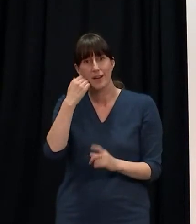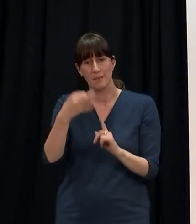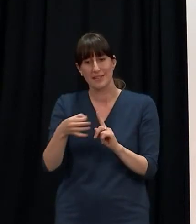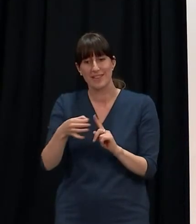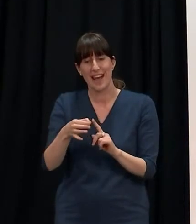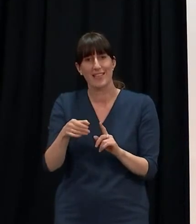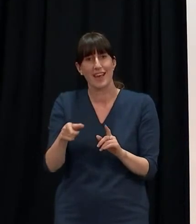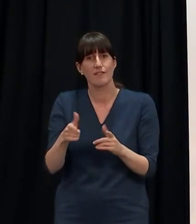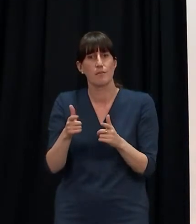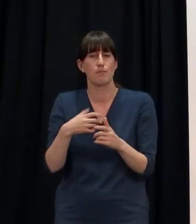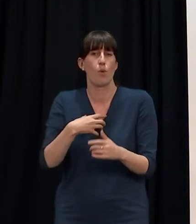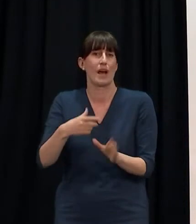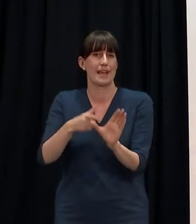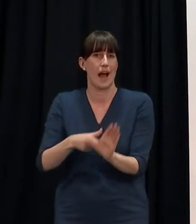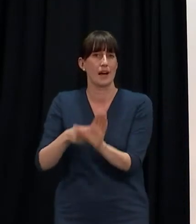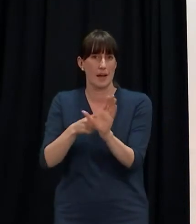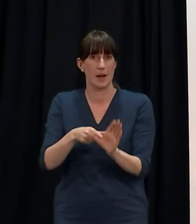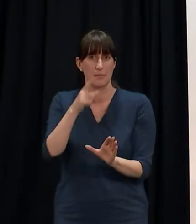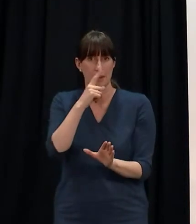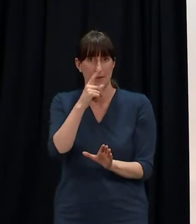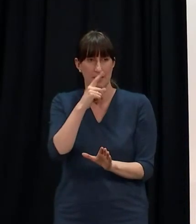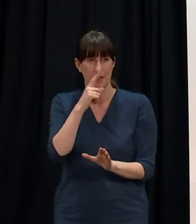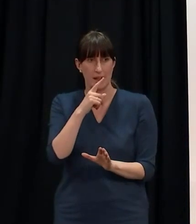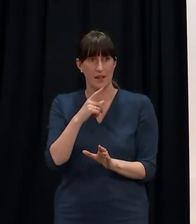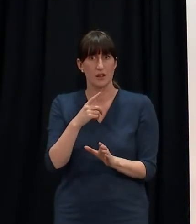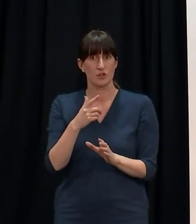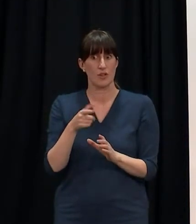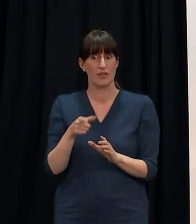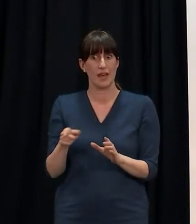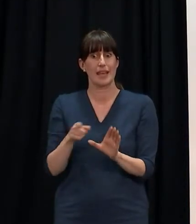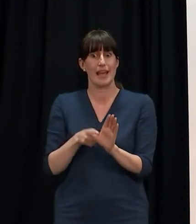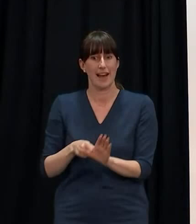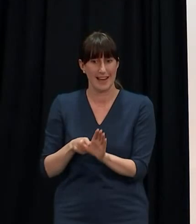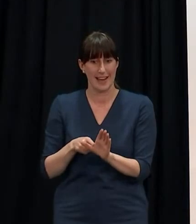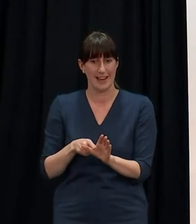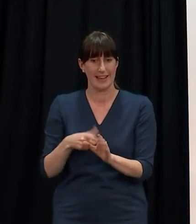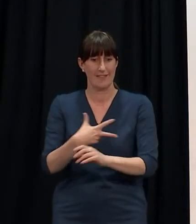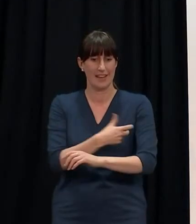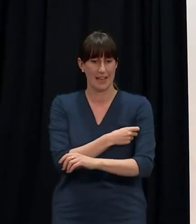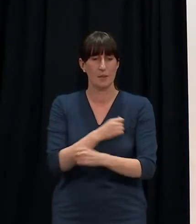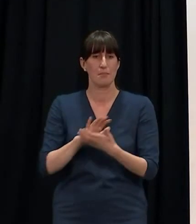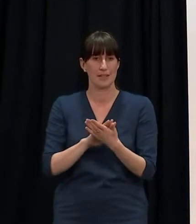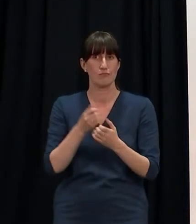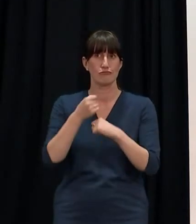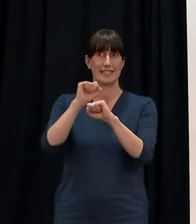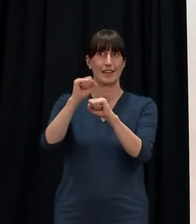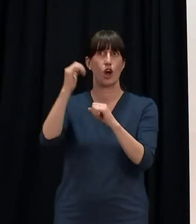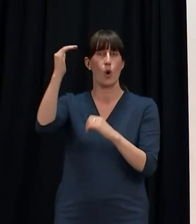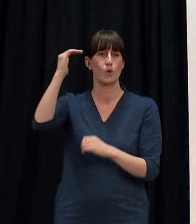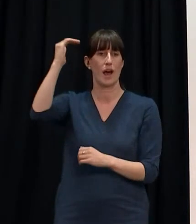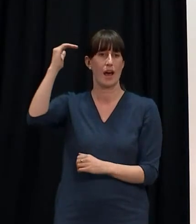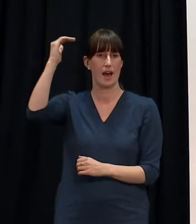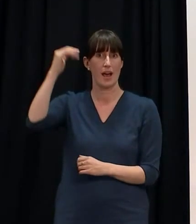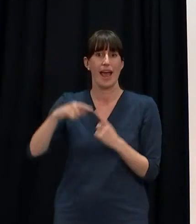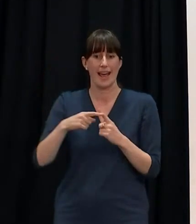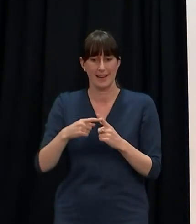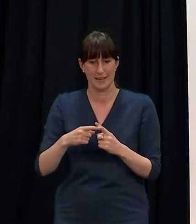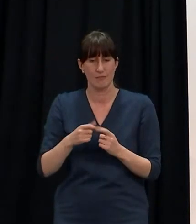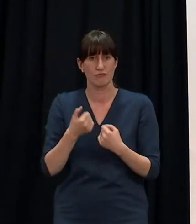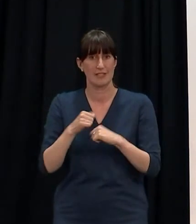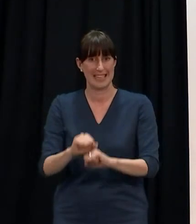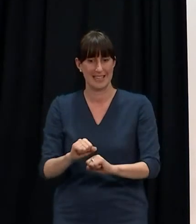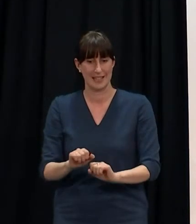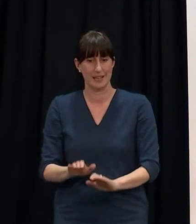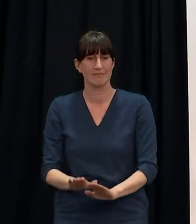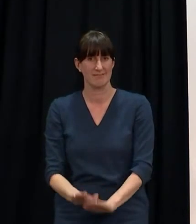that's essential for them to be able to protect their older people and also their tamariki. So we will continue to work with the full range of